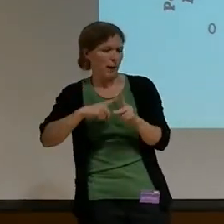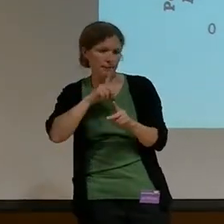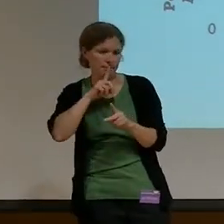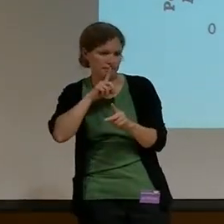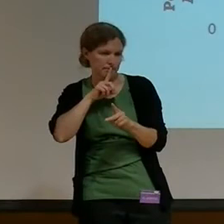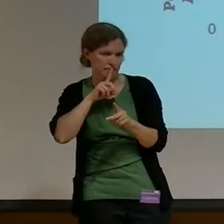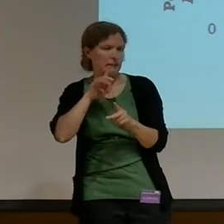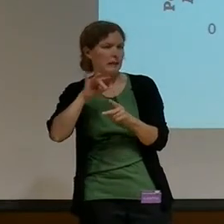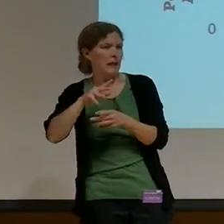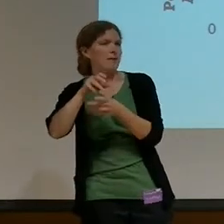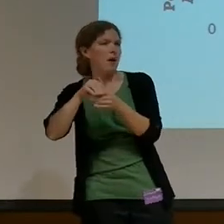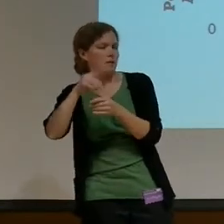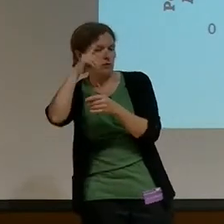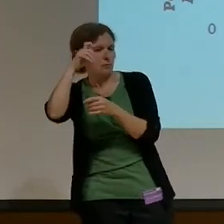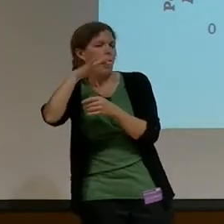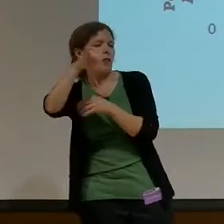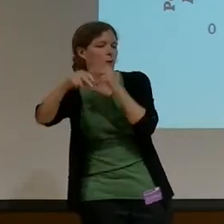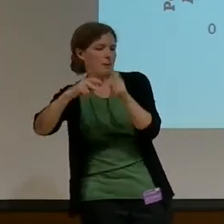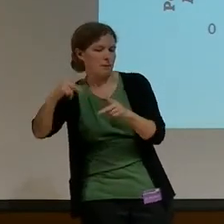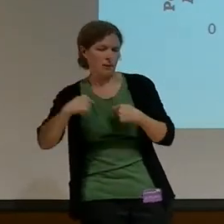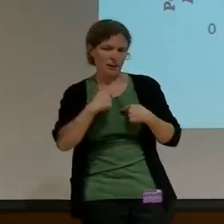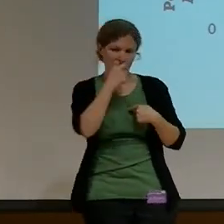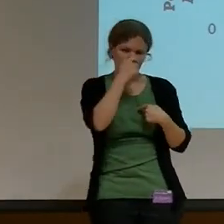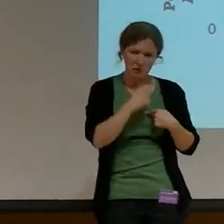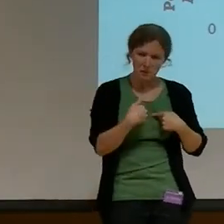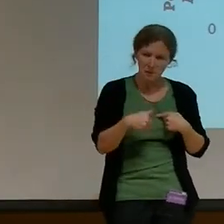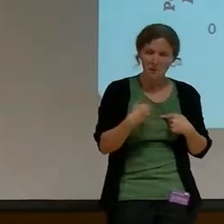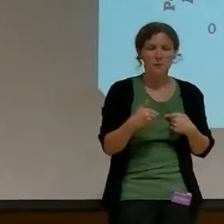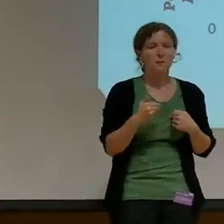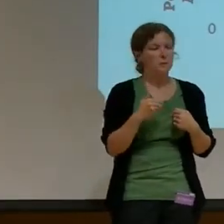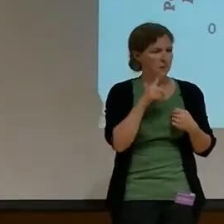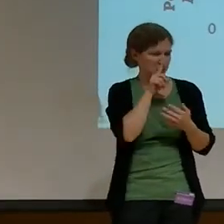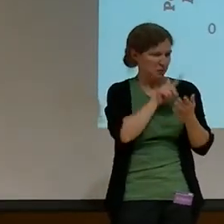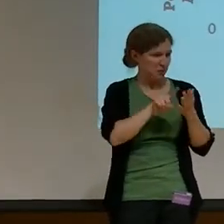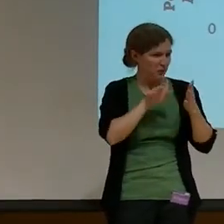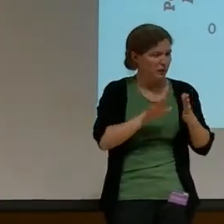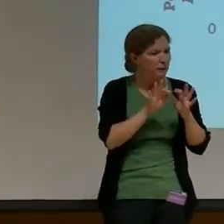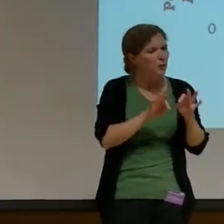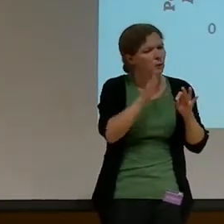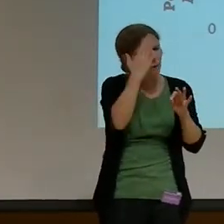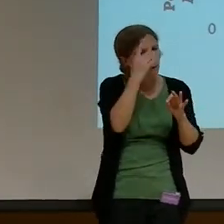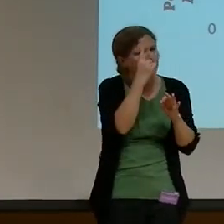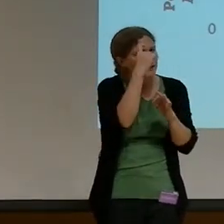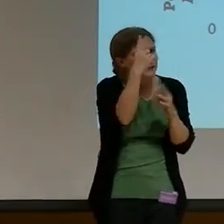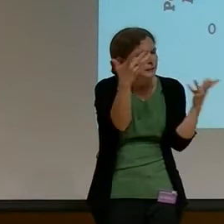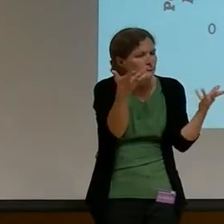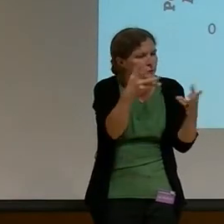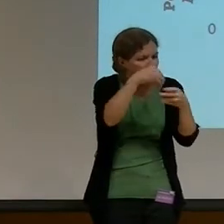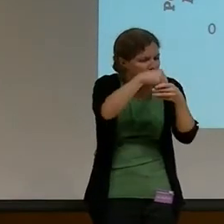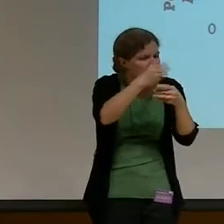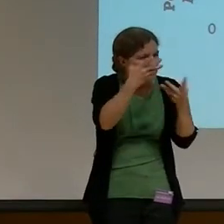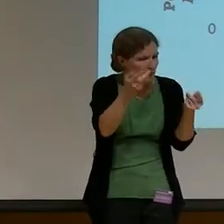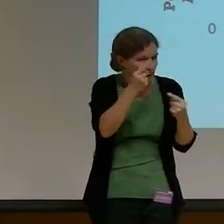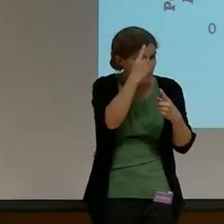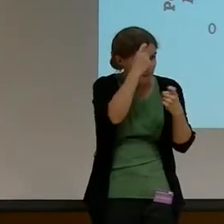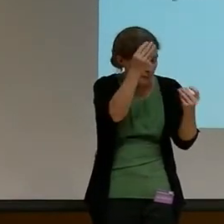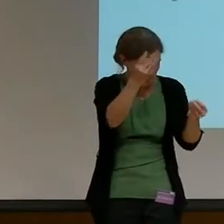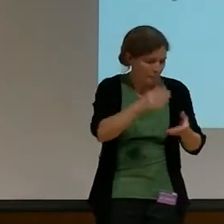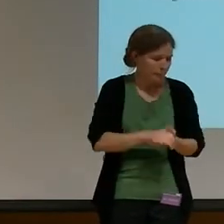is, really interesting for us as empirical researchers. We want to know what people are fantasizing about, what's going on there.